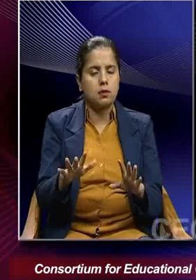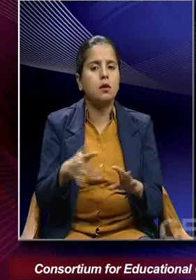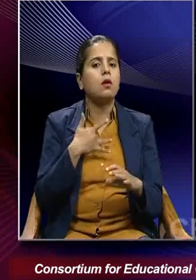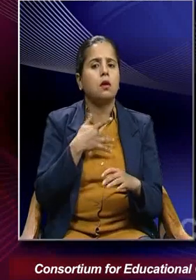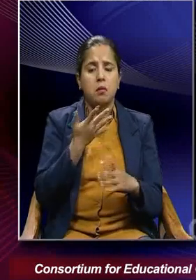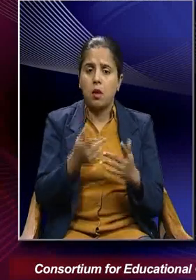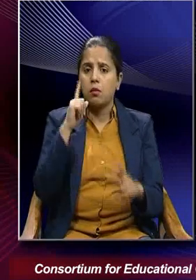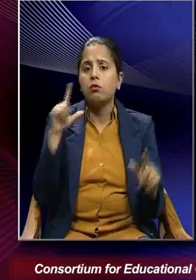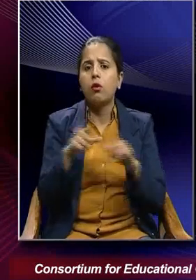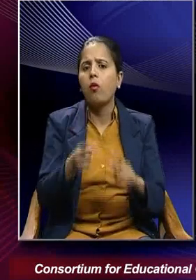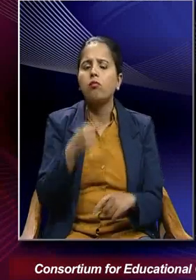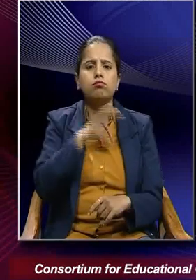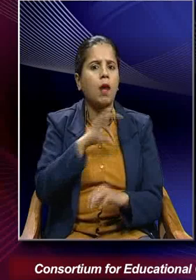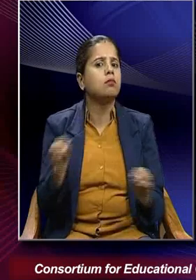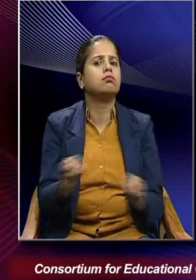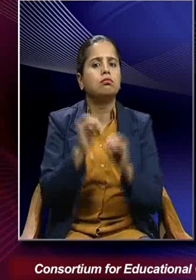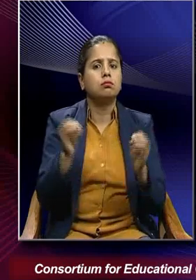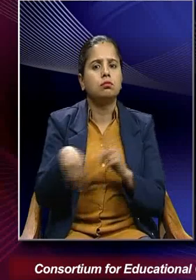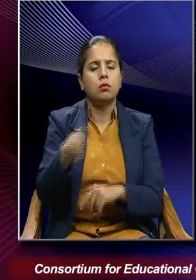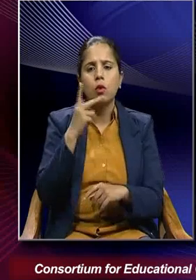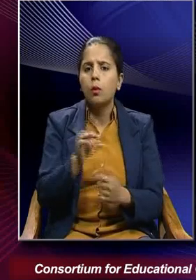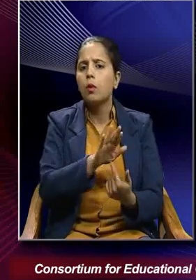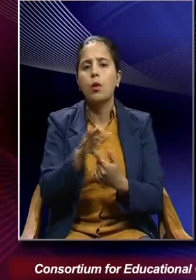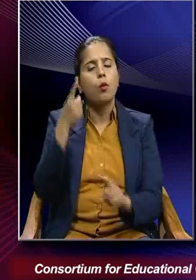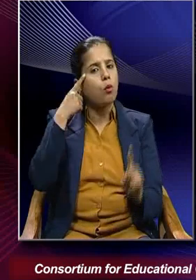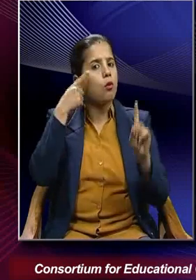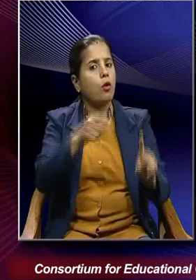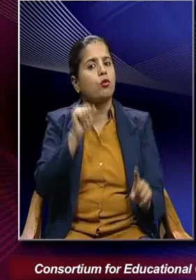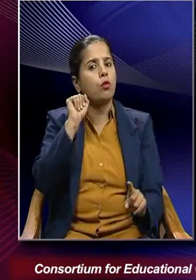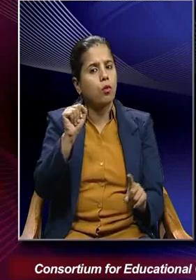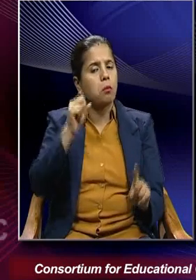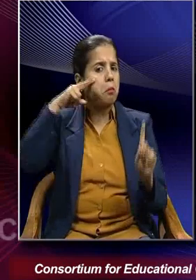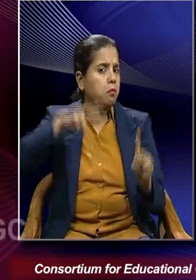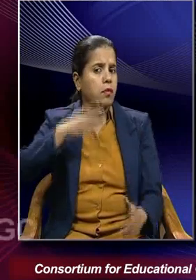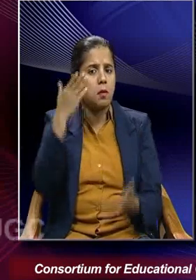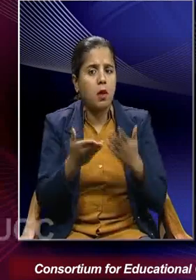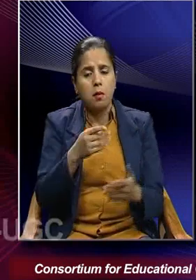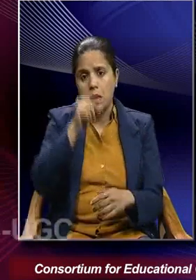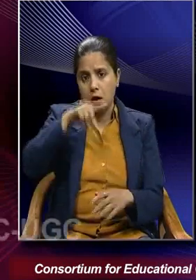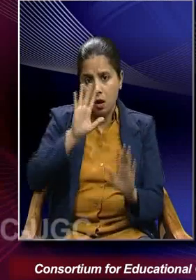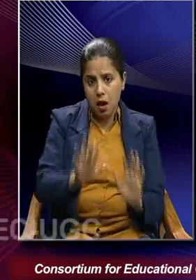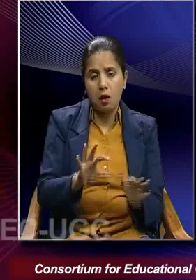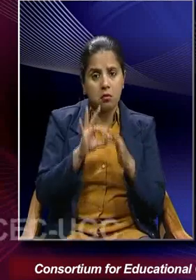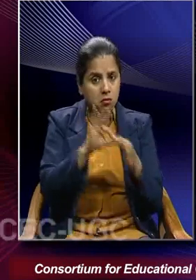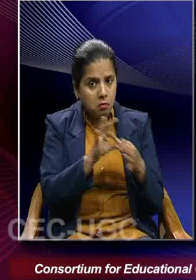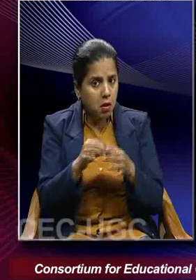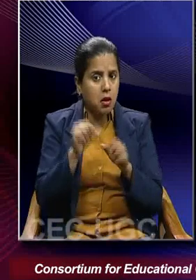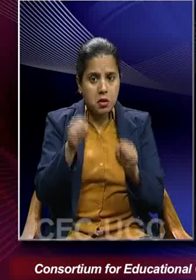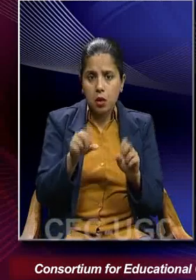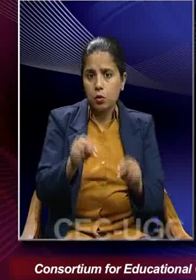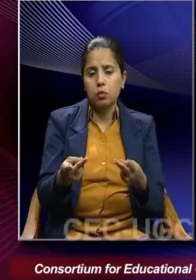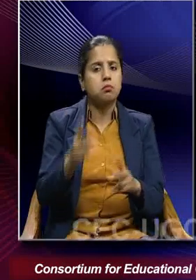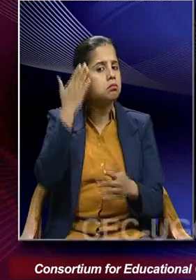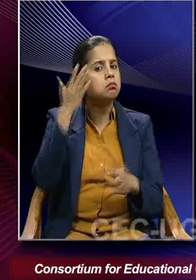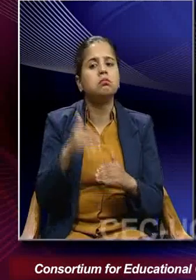prove unfruitful from the point of view that India may not remain united. So we